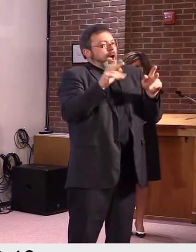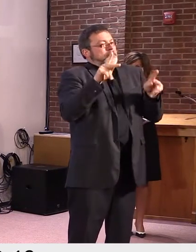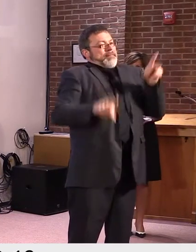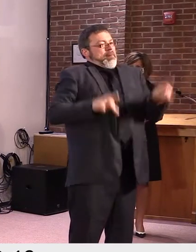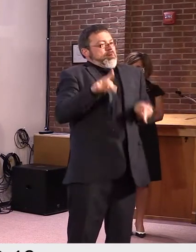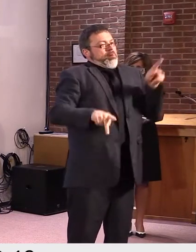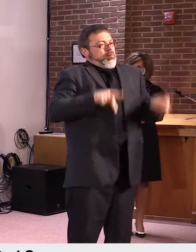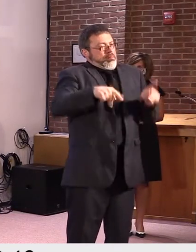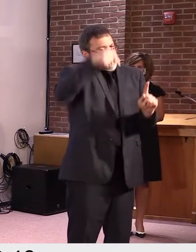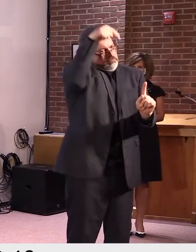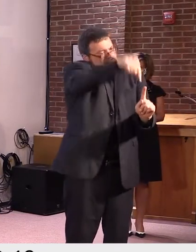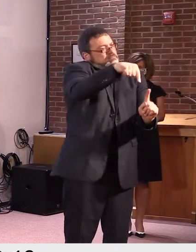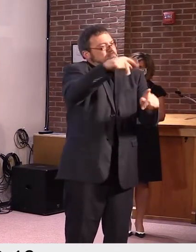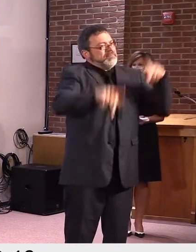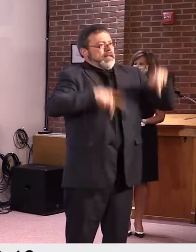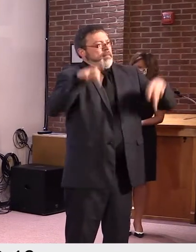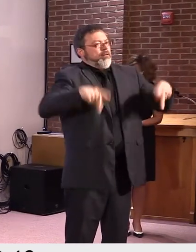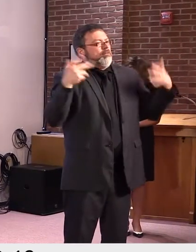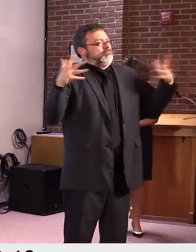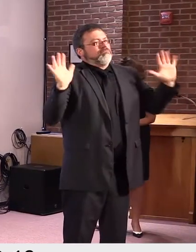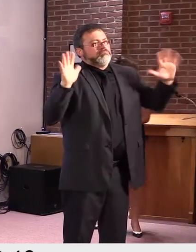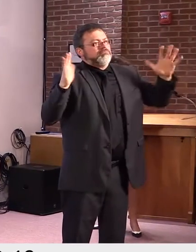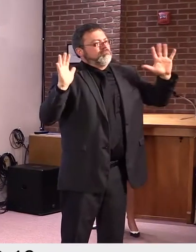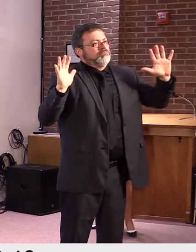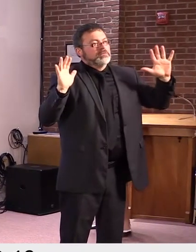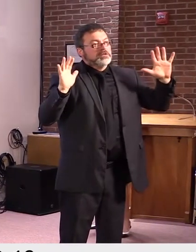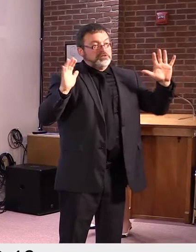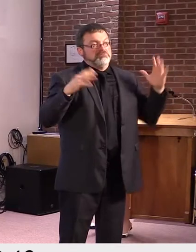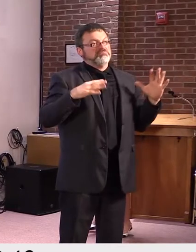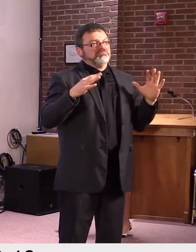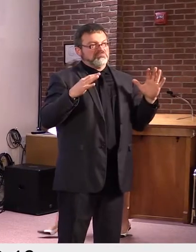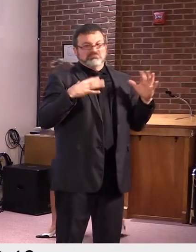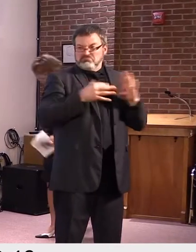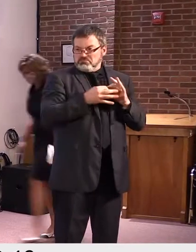introduce Secretary Hurley.